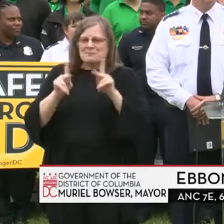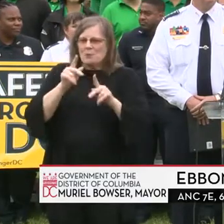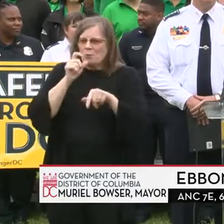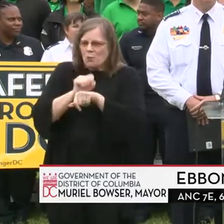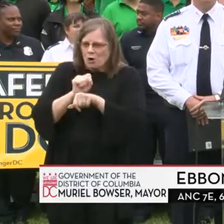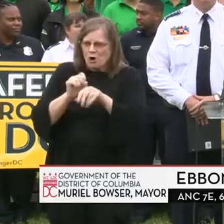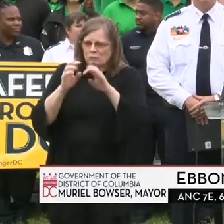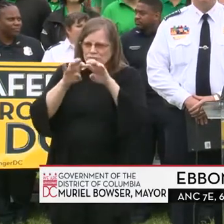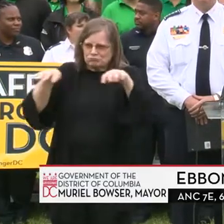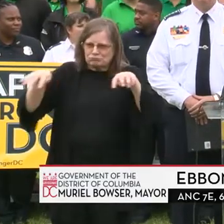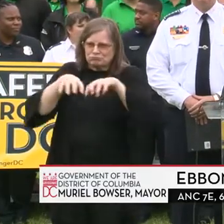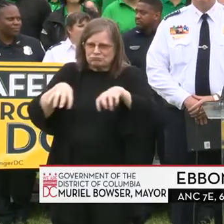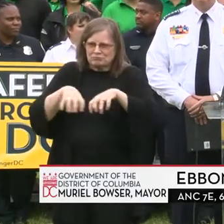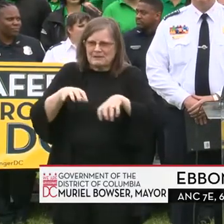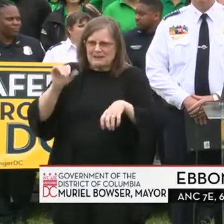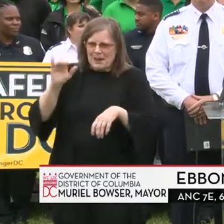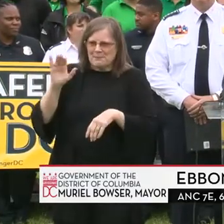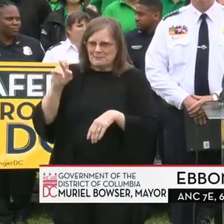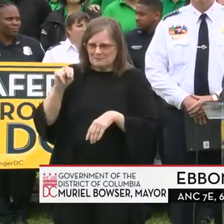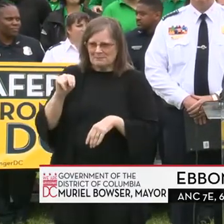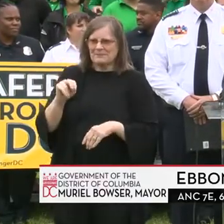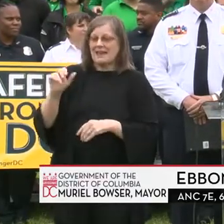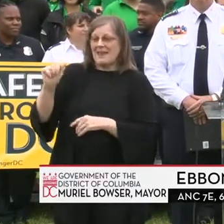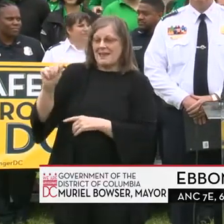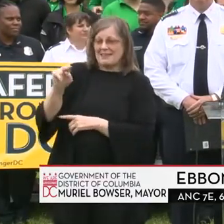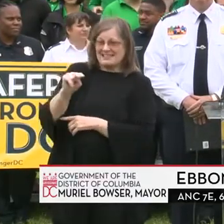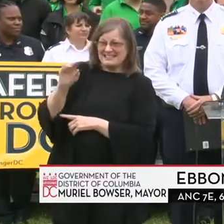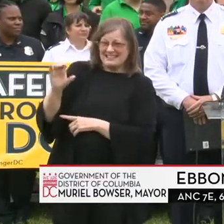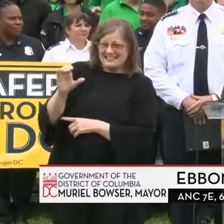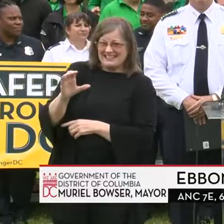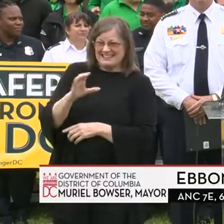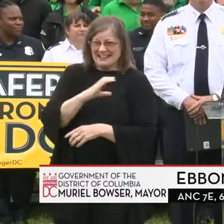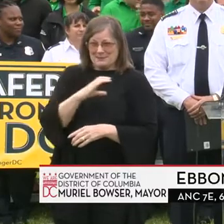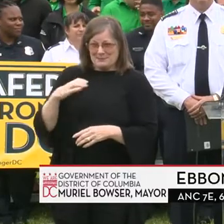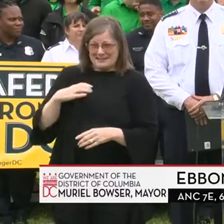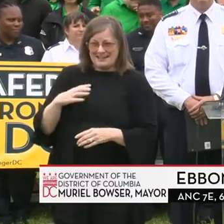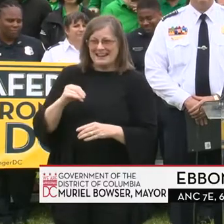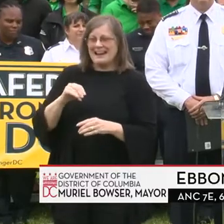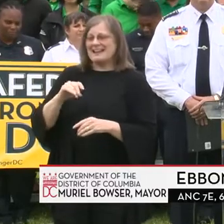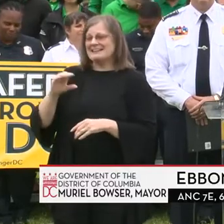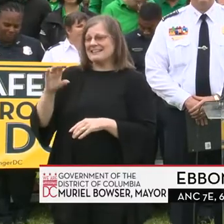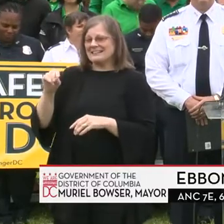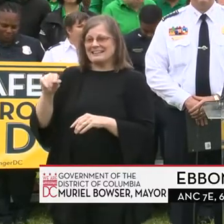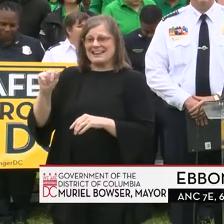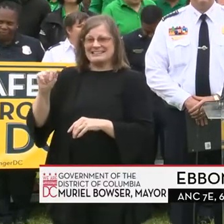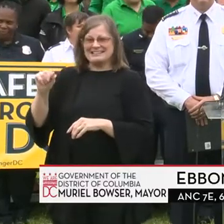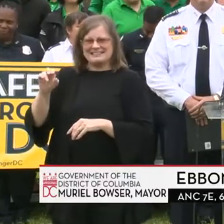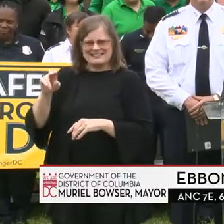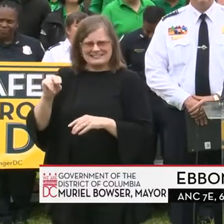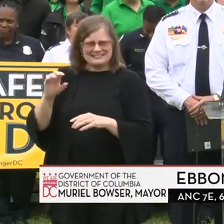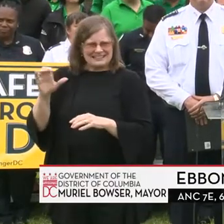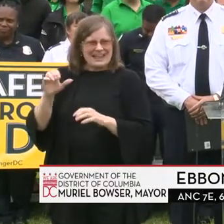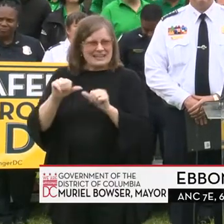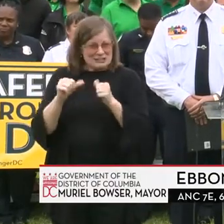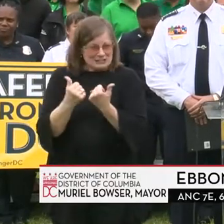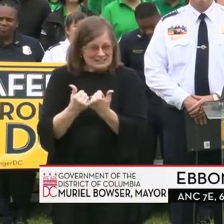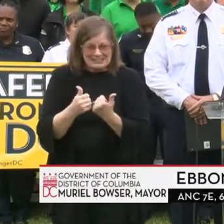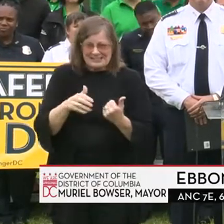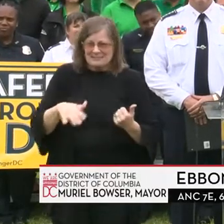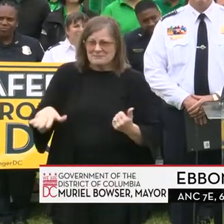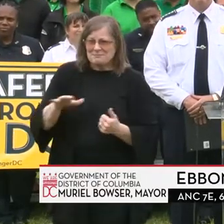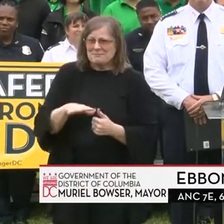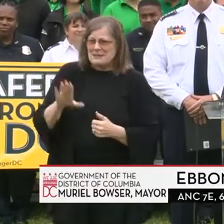fellow ANC 70 commissioners, and all the other DC agencies that are in attendance. The Bennett Park